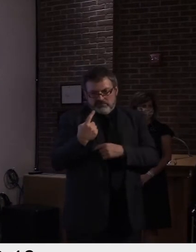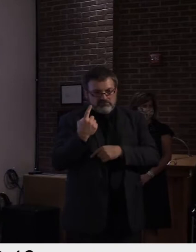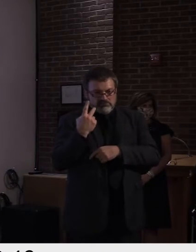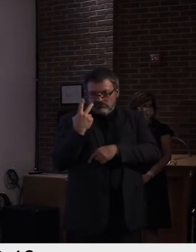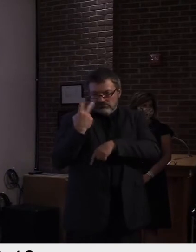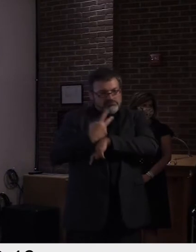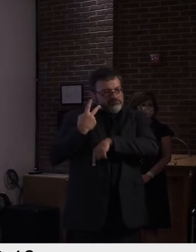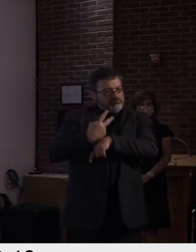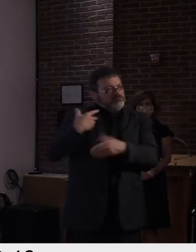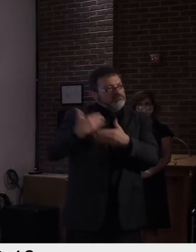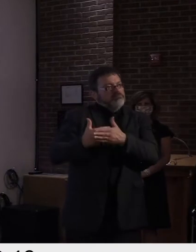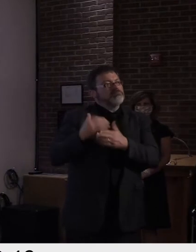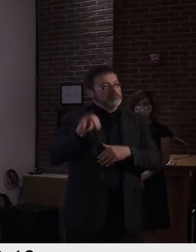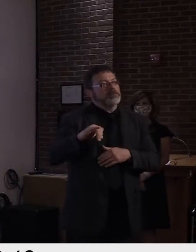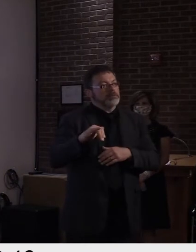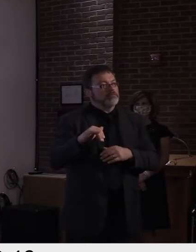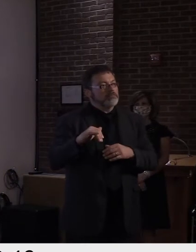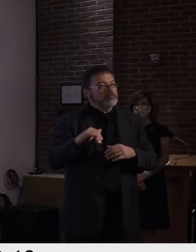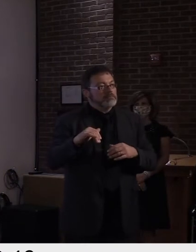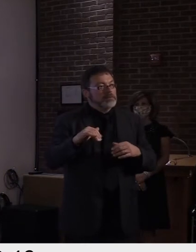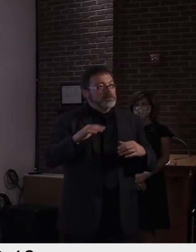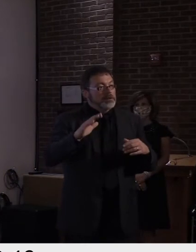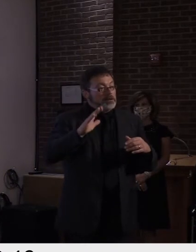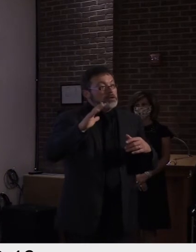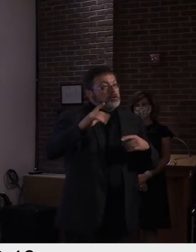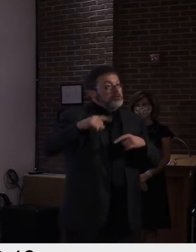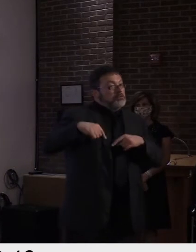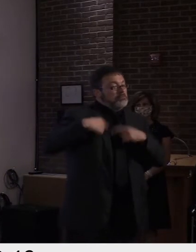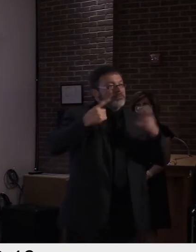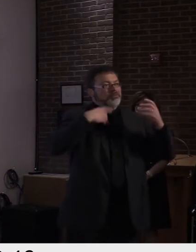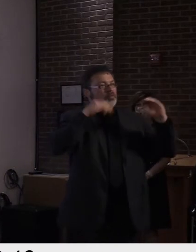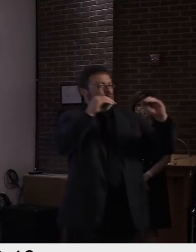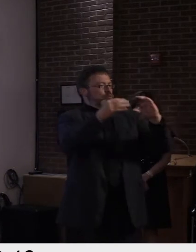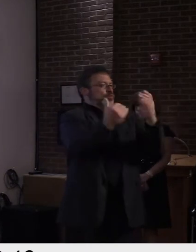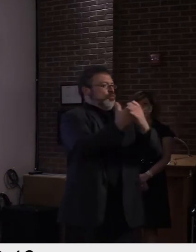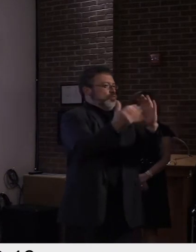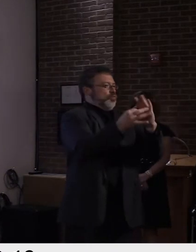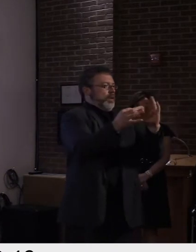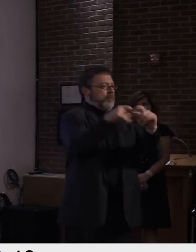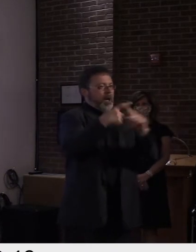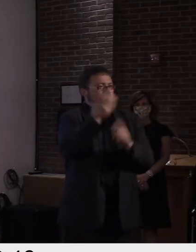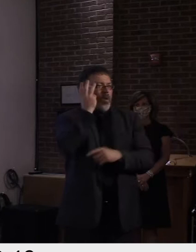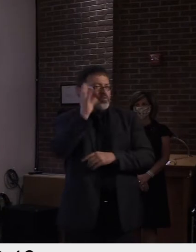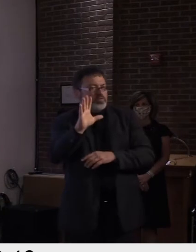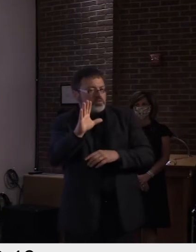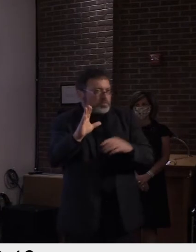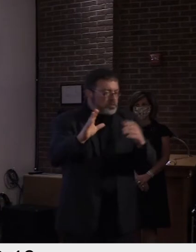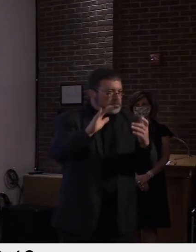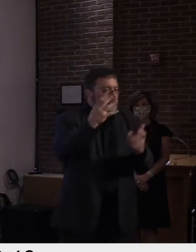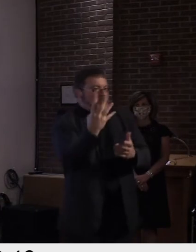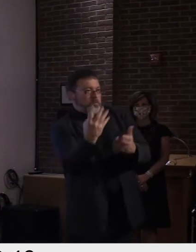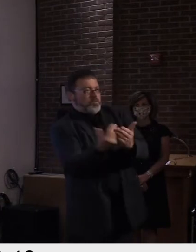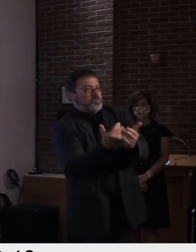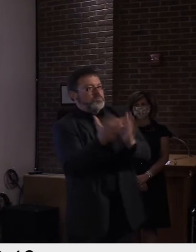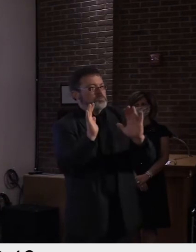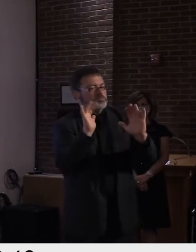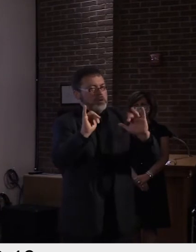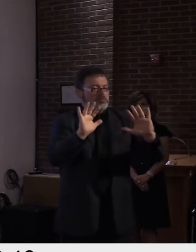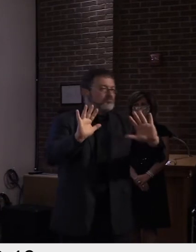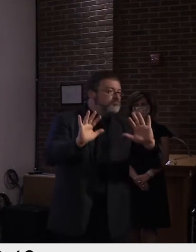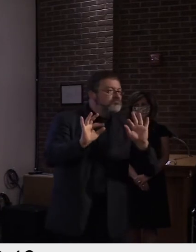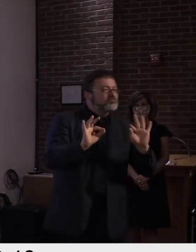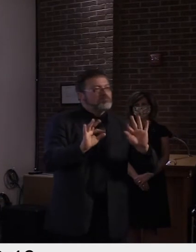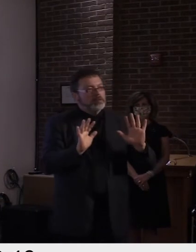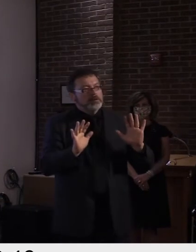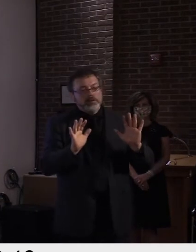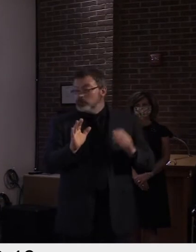from what I have reported previously, so I won't repeat them. But looking at the what we call the epi curve, you can